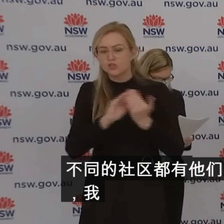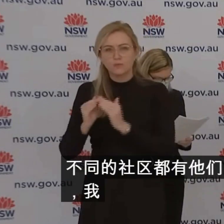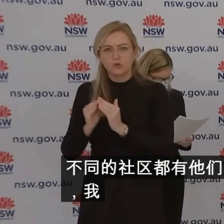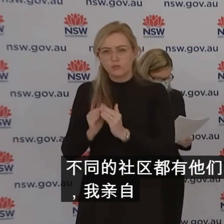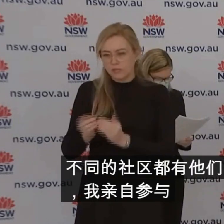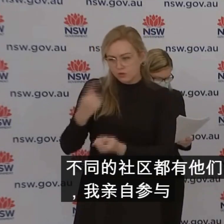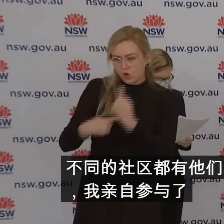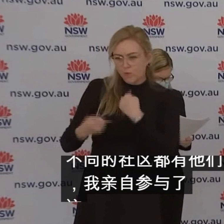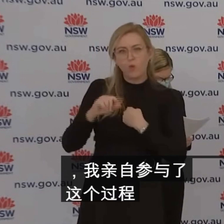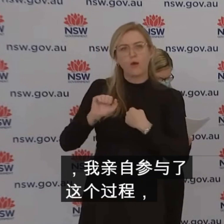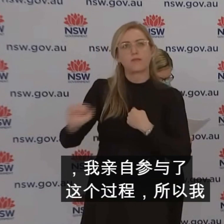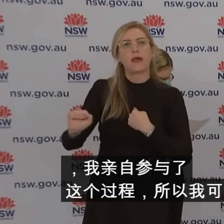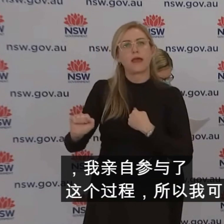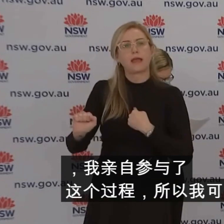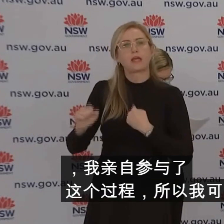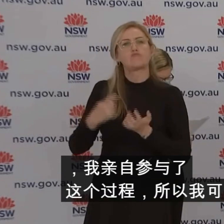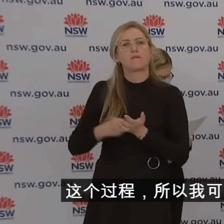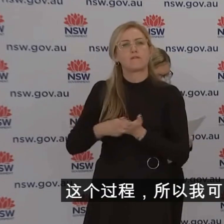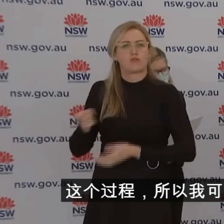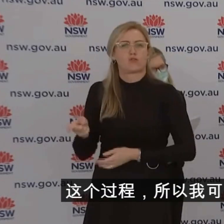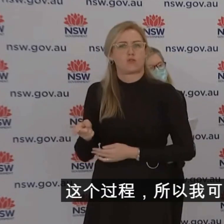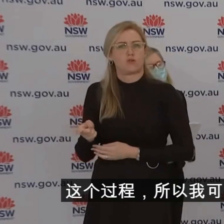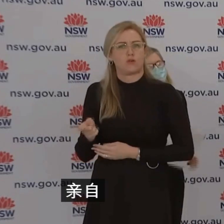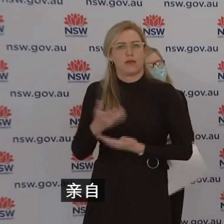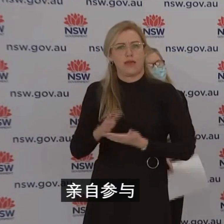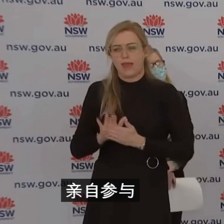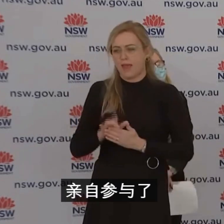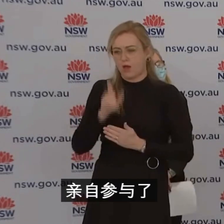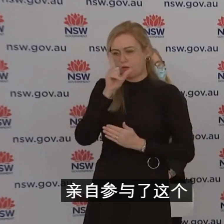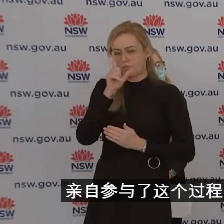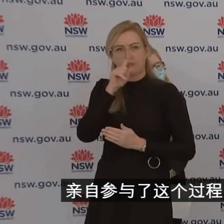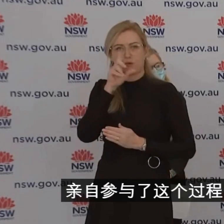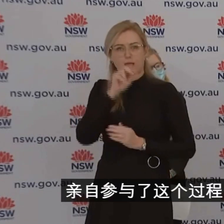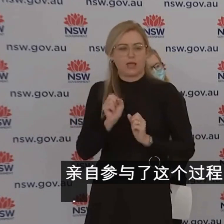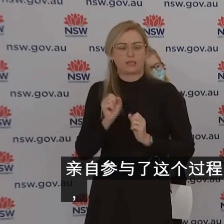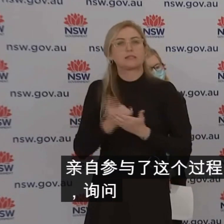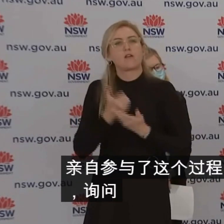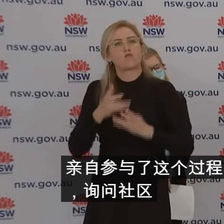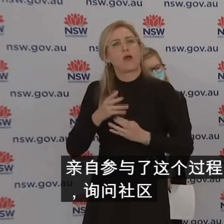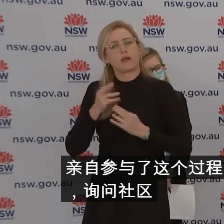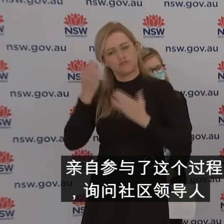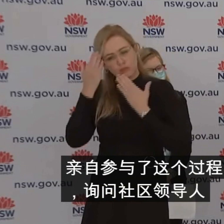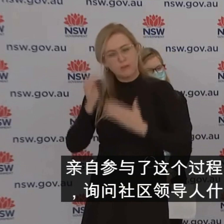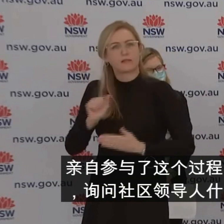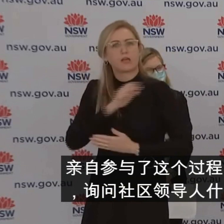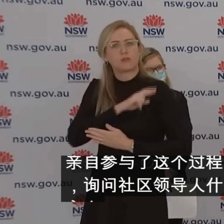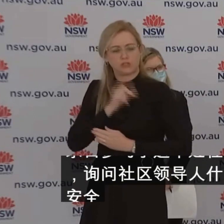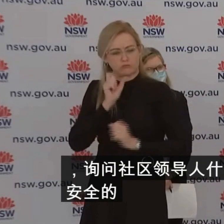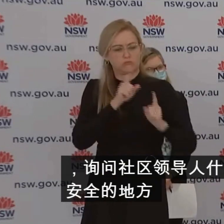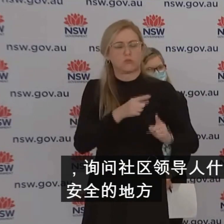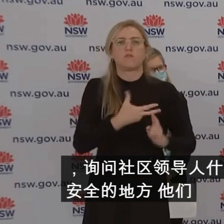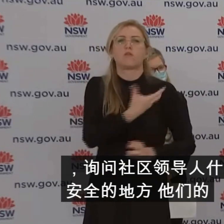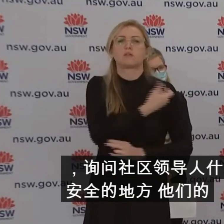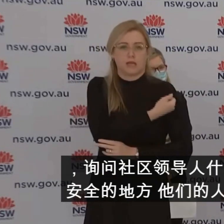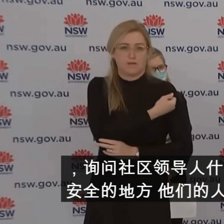input, and I've personally been involved in this process, so I can assure you it's happening. Personally been involved in the process to ask community leaders what is the